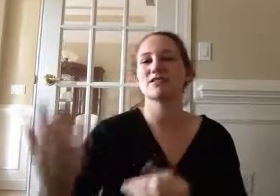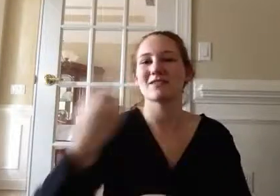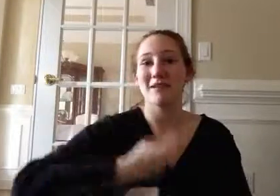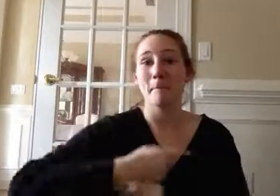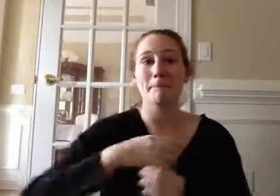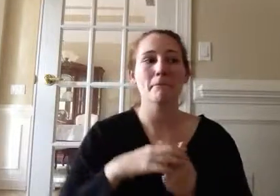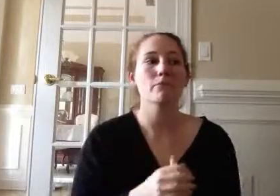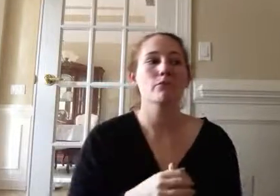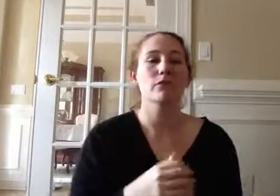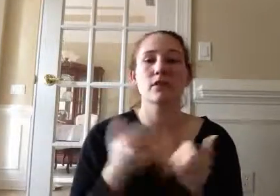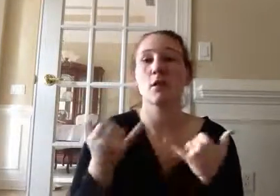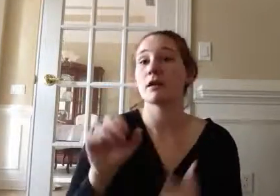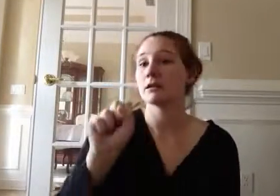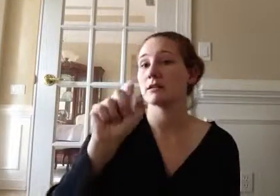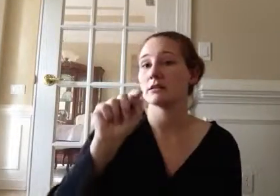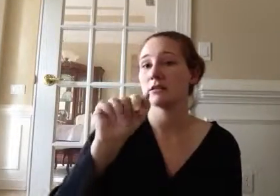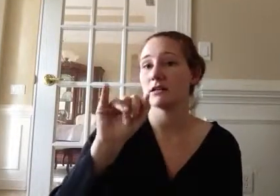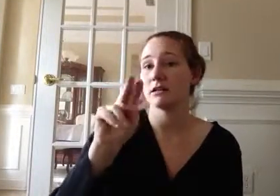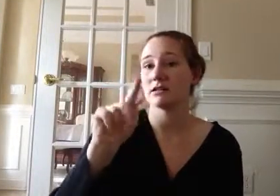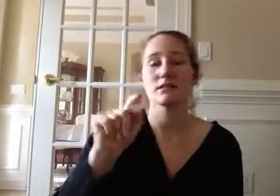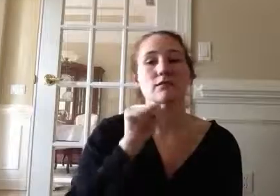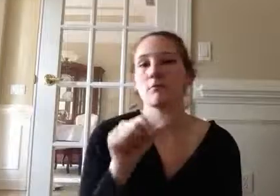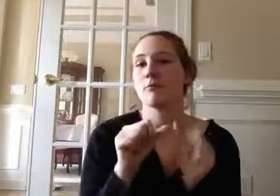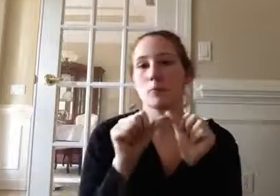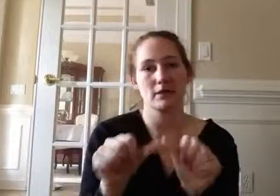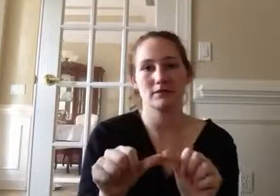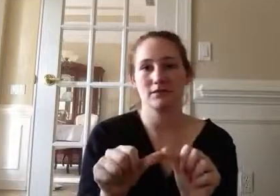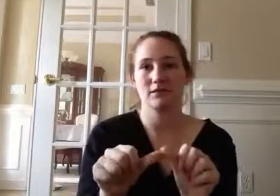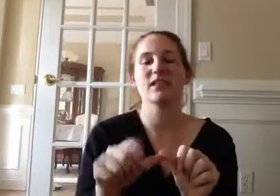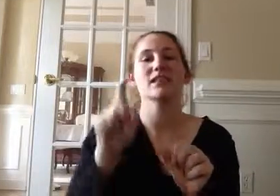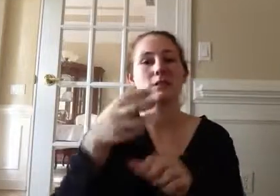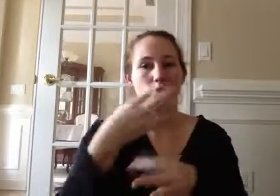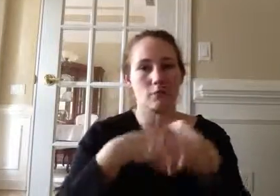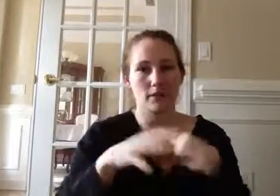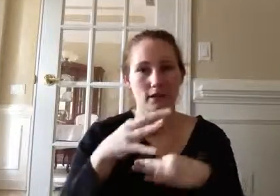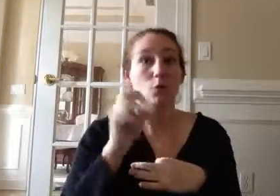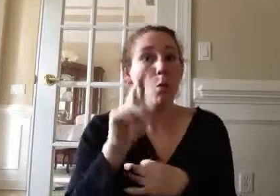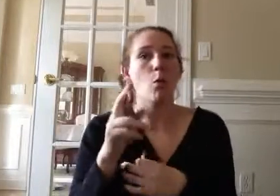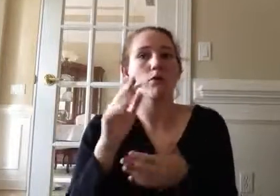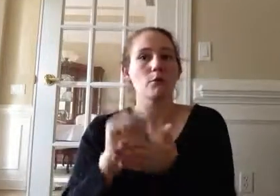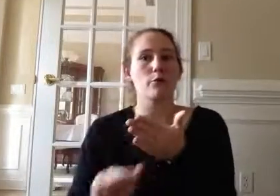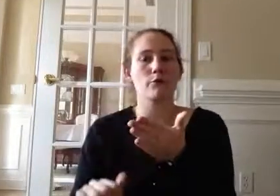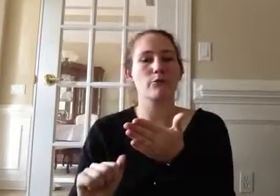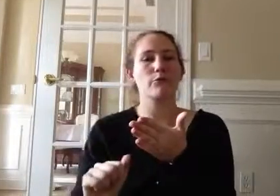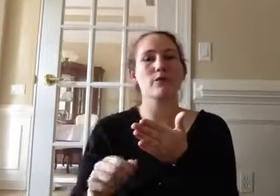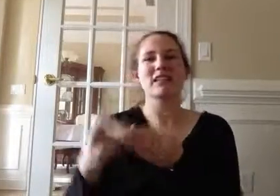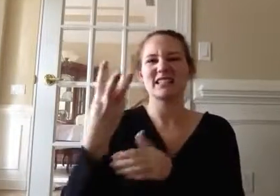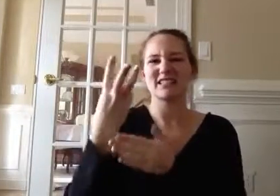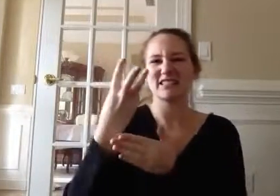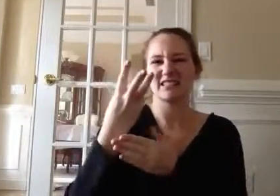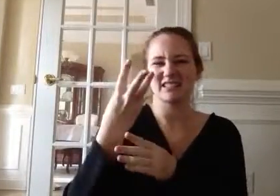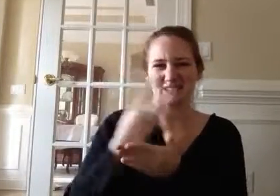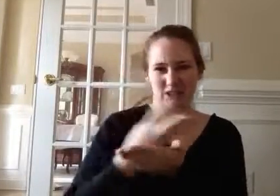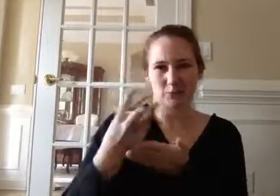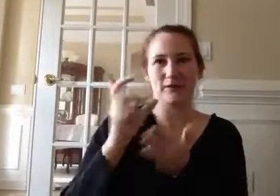Now, a stent is not permanent, so it needs to be replaced or removed. 6 weeks later, I came into the hospital